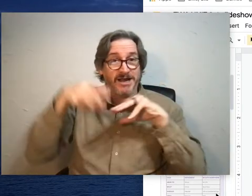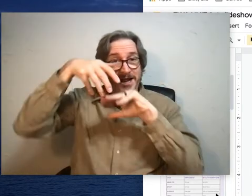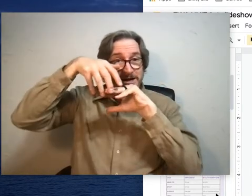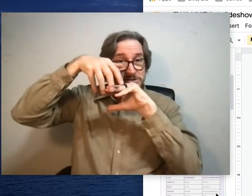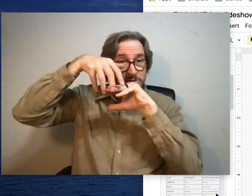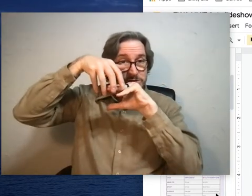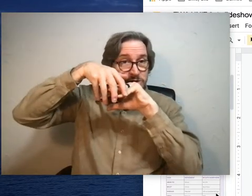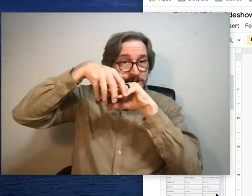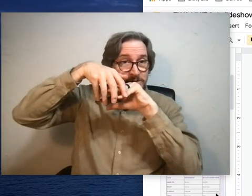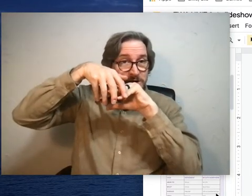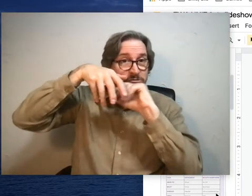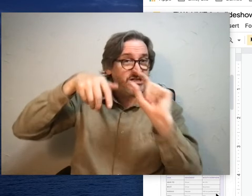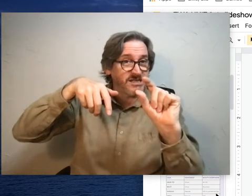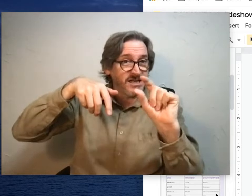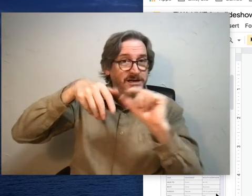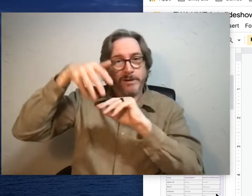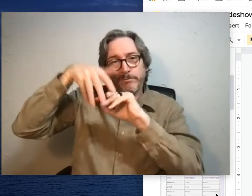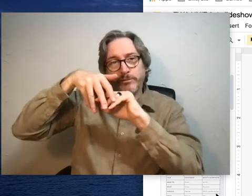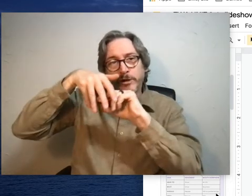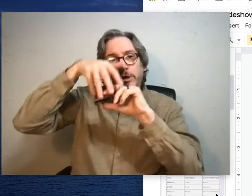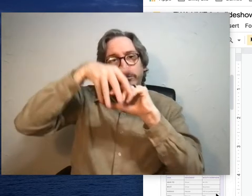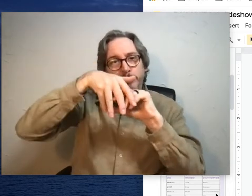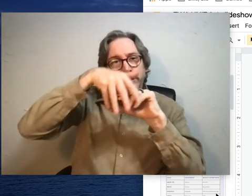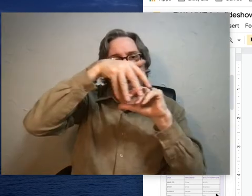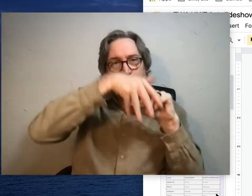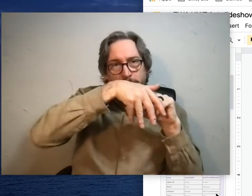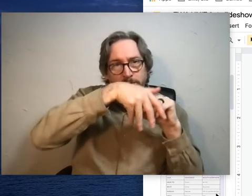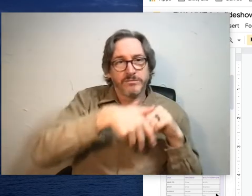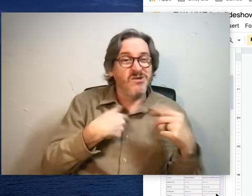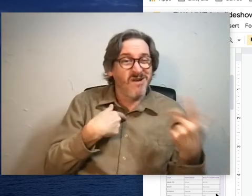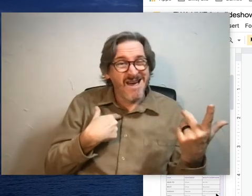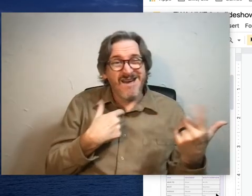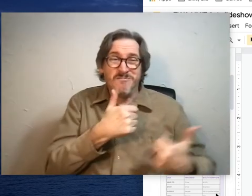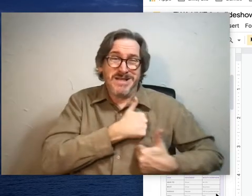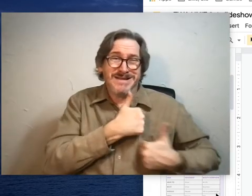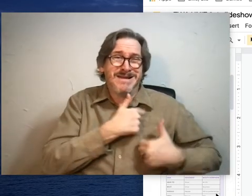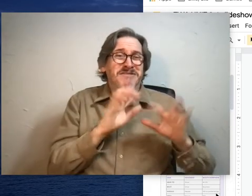right? And here's the roots going into the ground just a little bit. Boop, boop, boop.